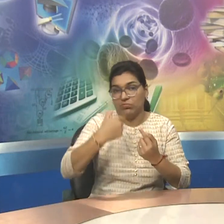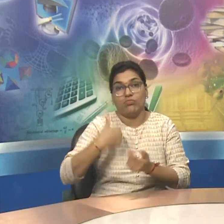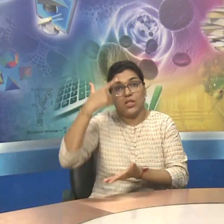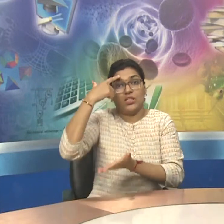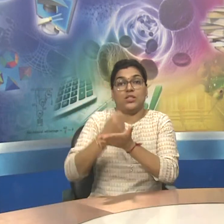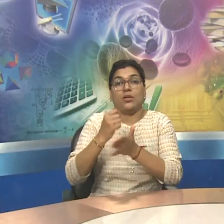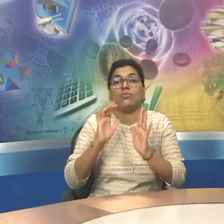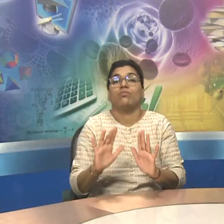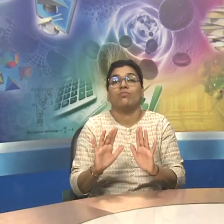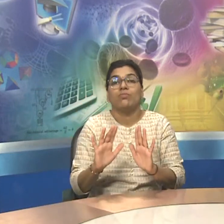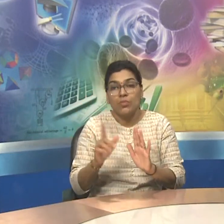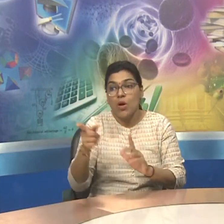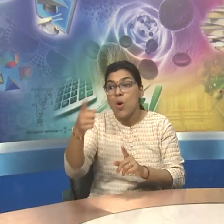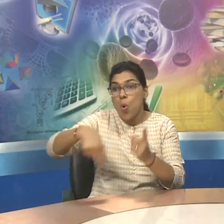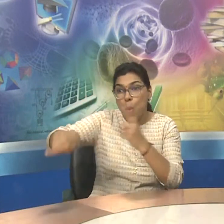politics.